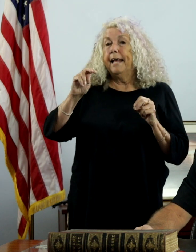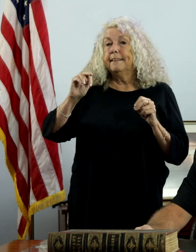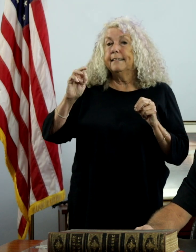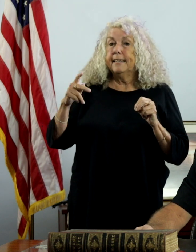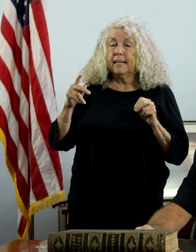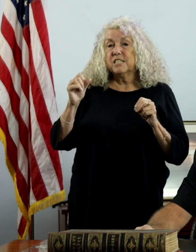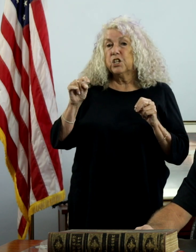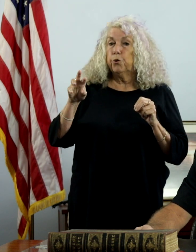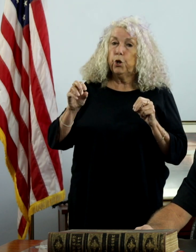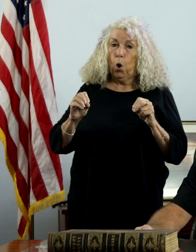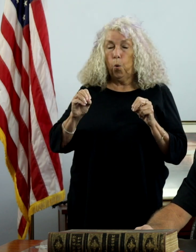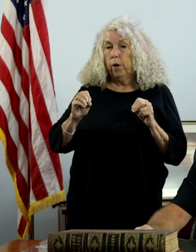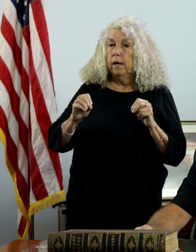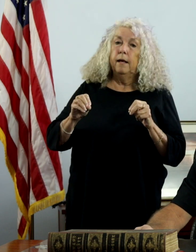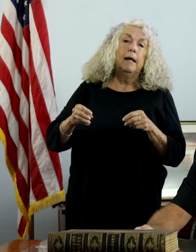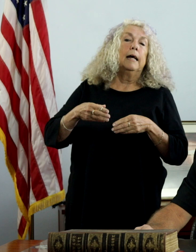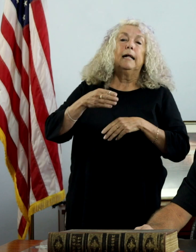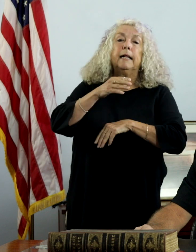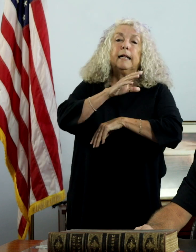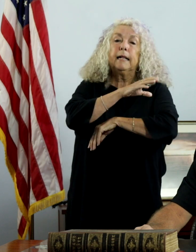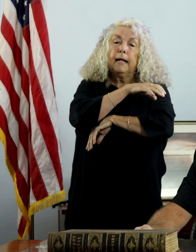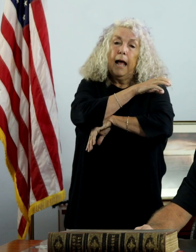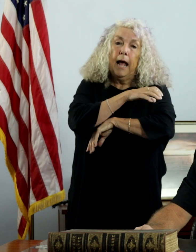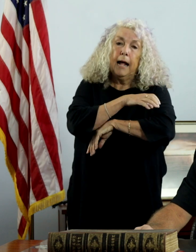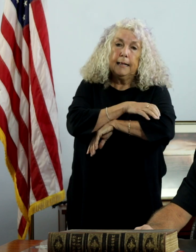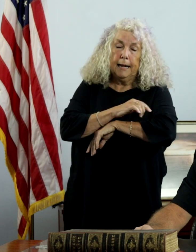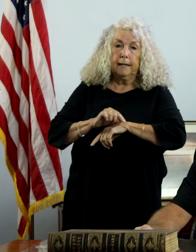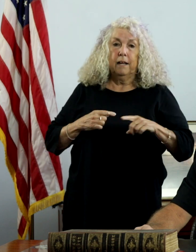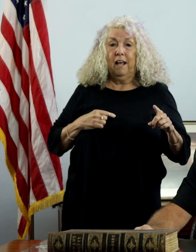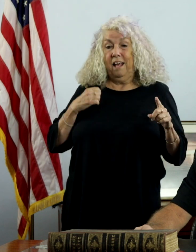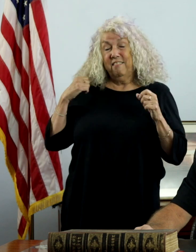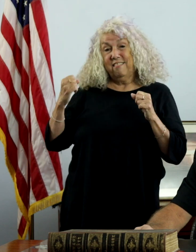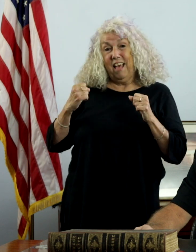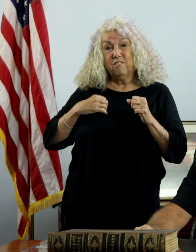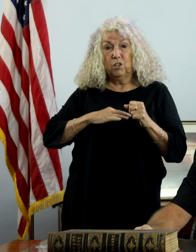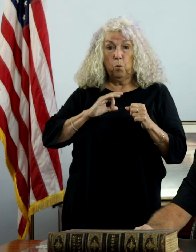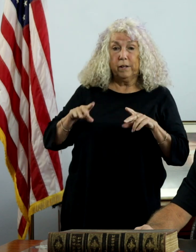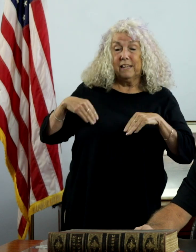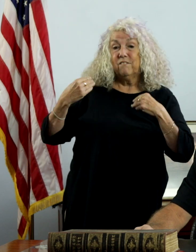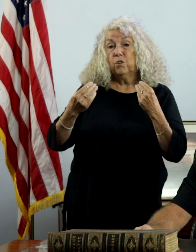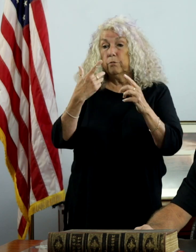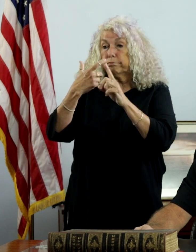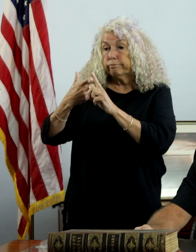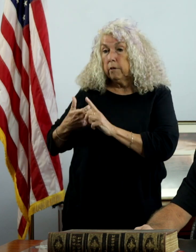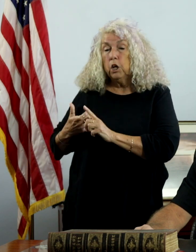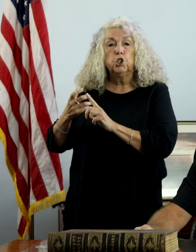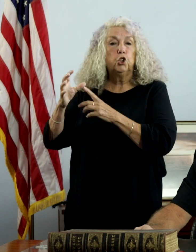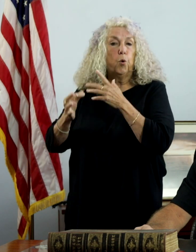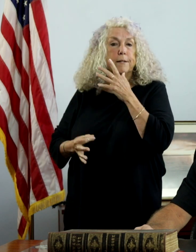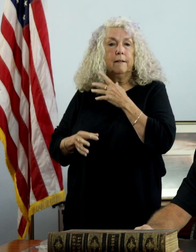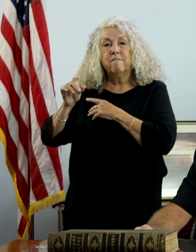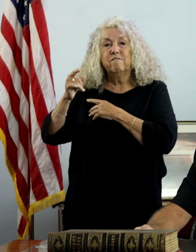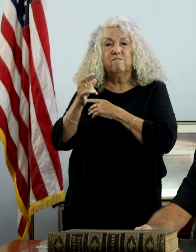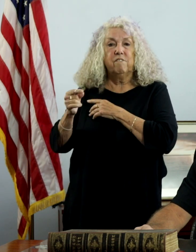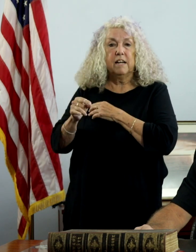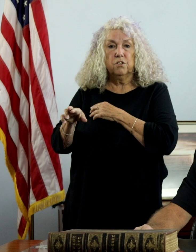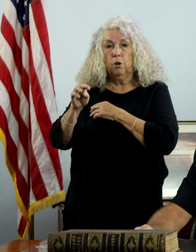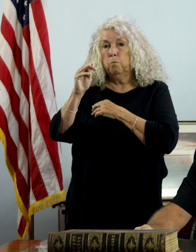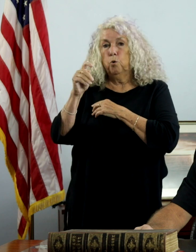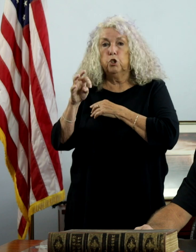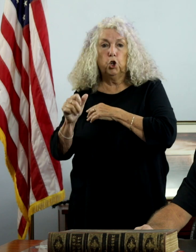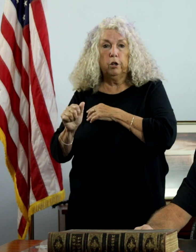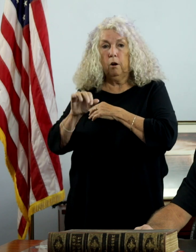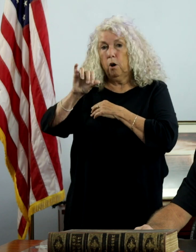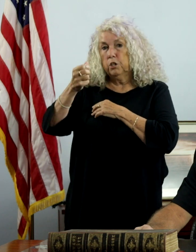Stereo Public Health Clinic in Oswego. Health staff will administer the patient's choice of the Pfizer, Moderna,